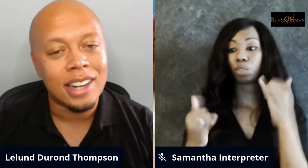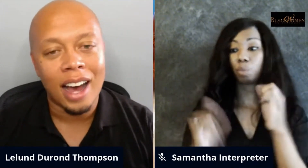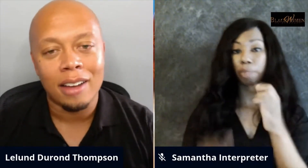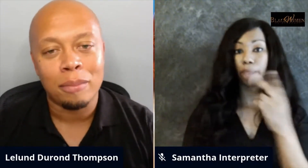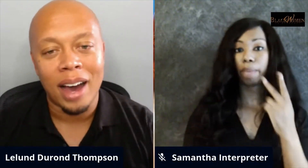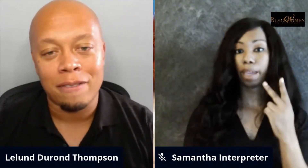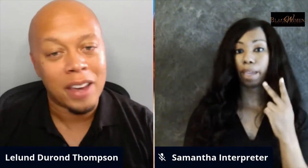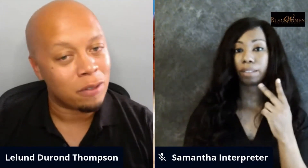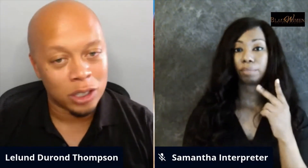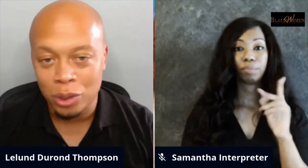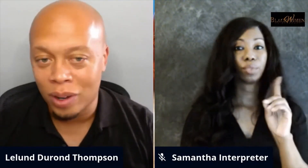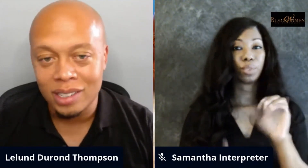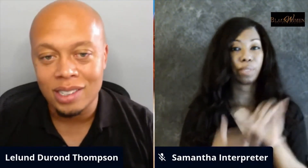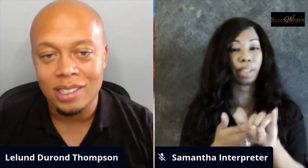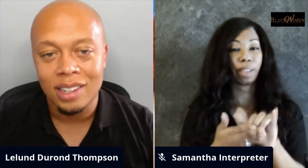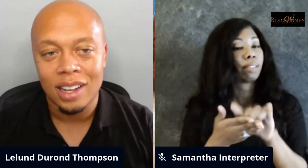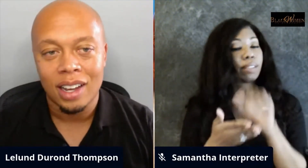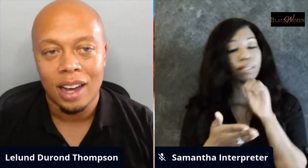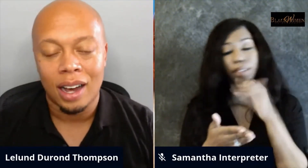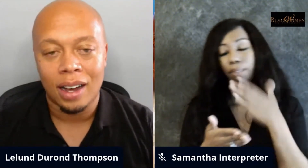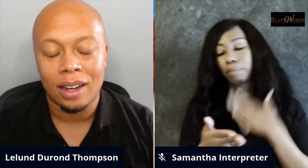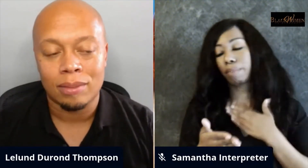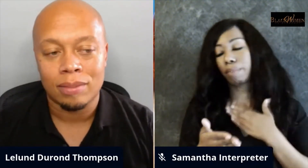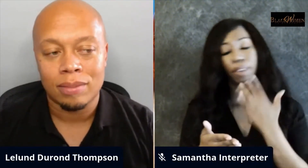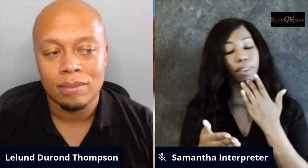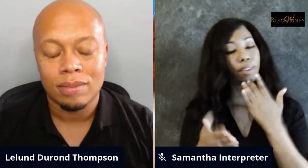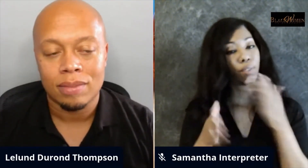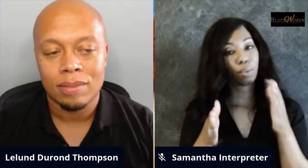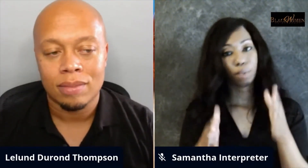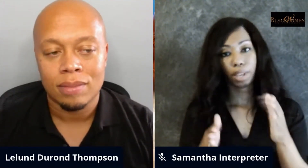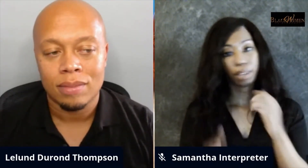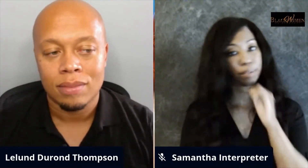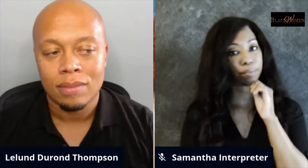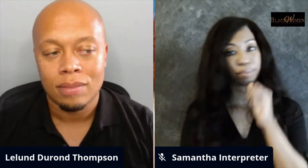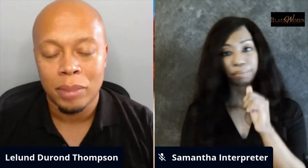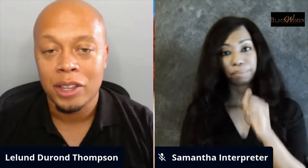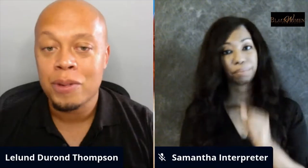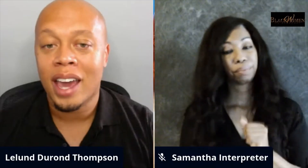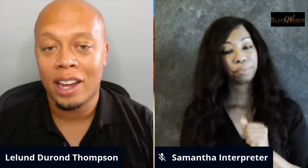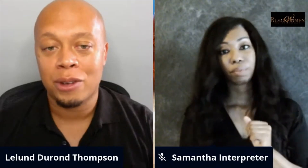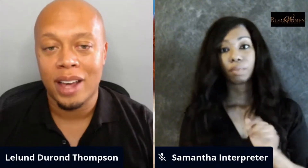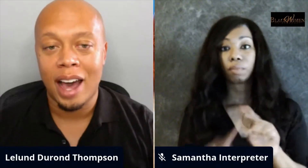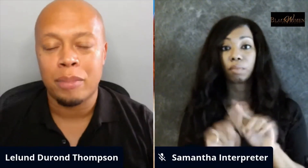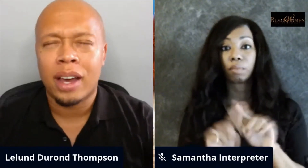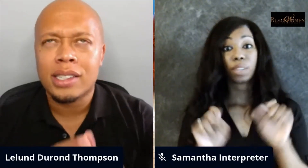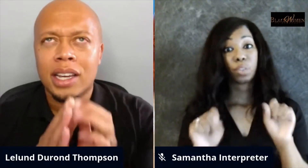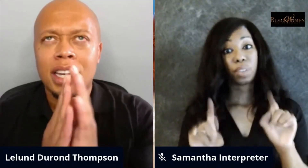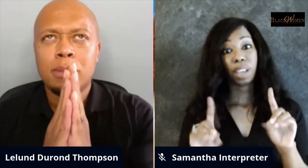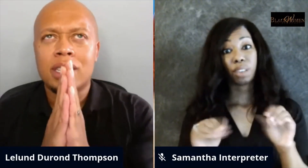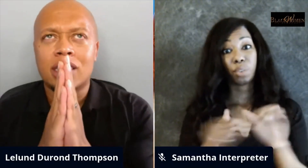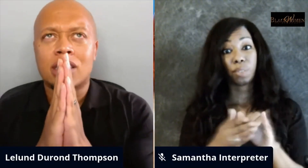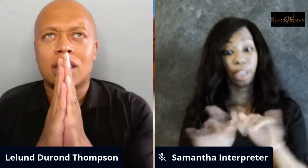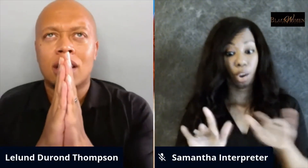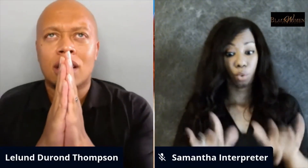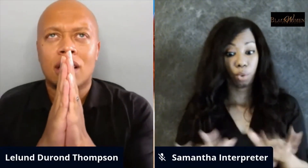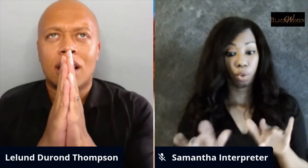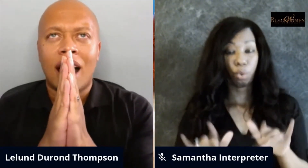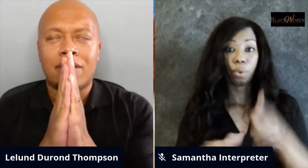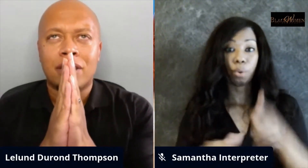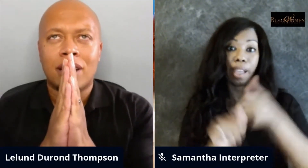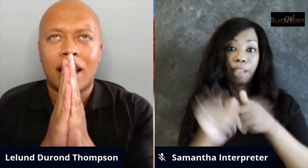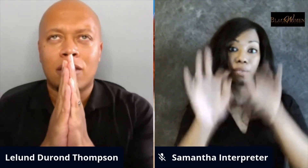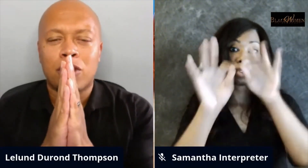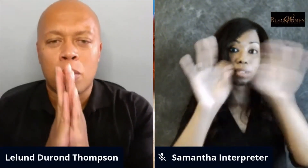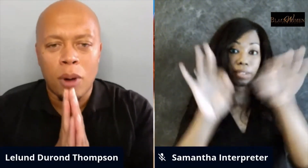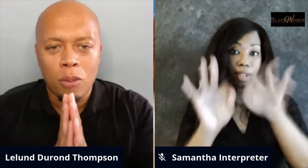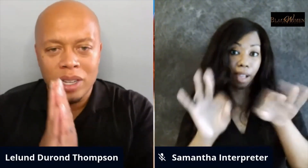It's not my favorite choice, but you can do that because it keeps us, I